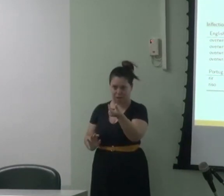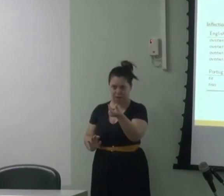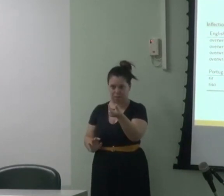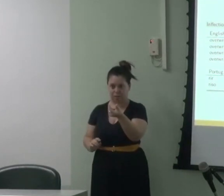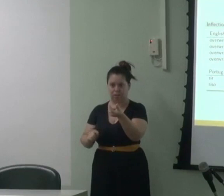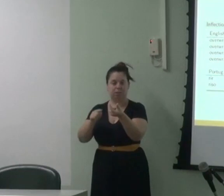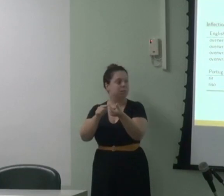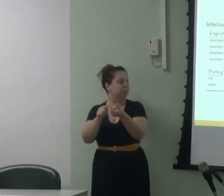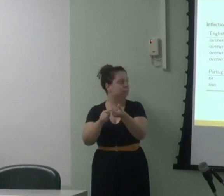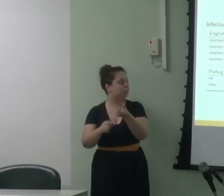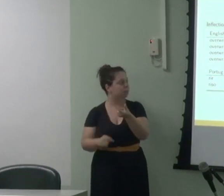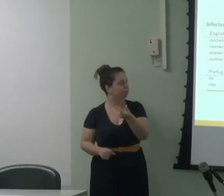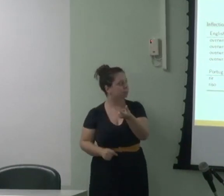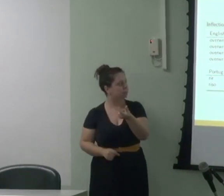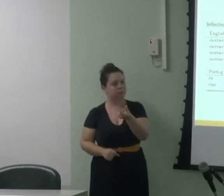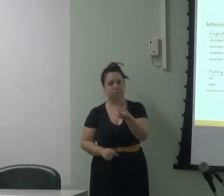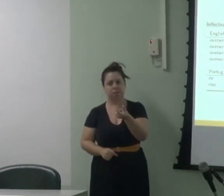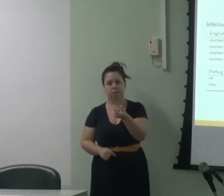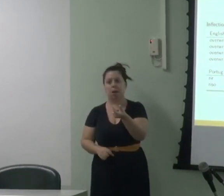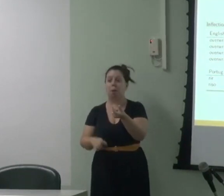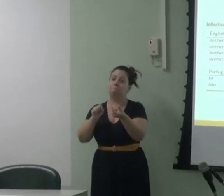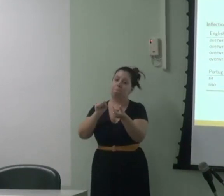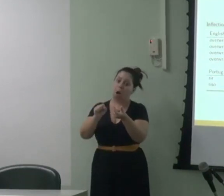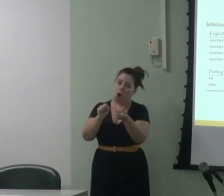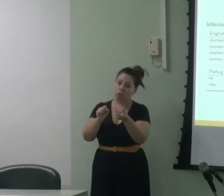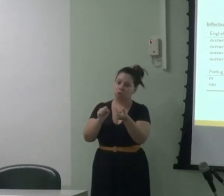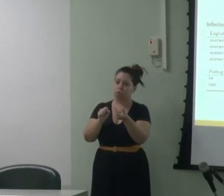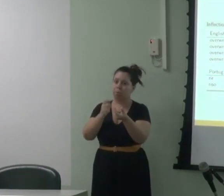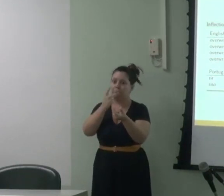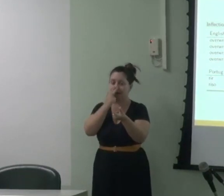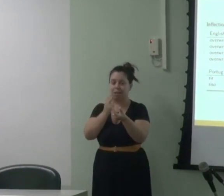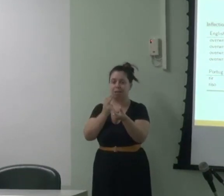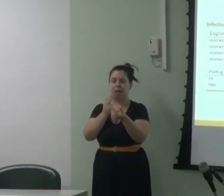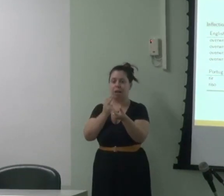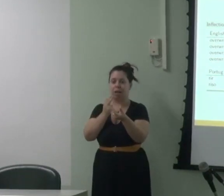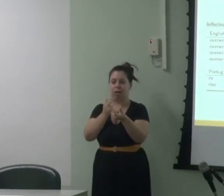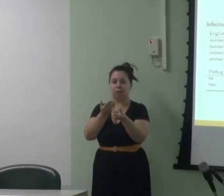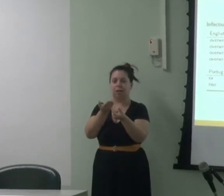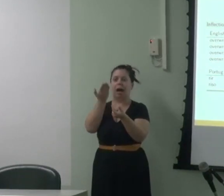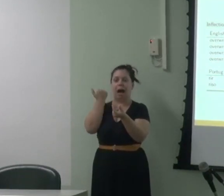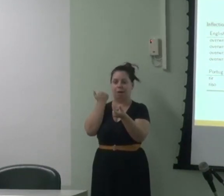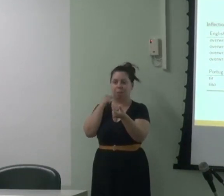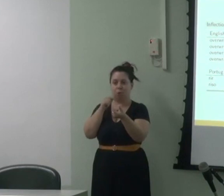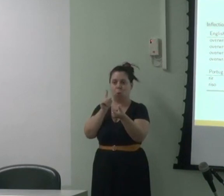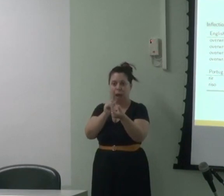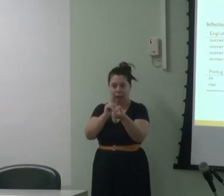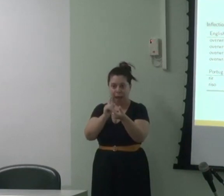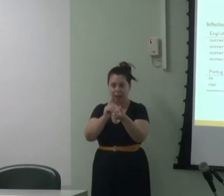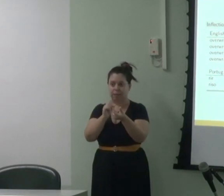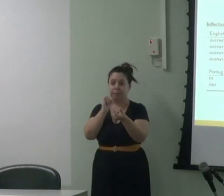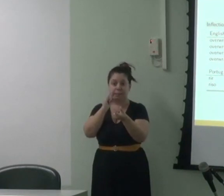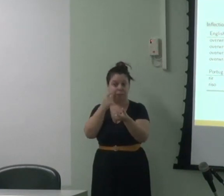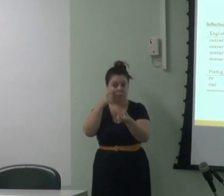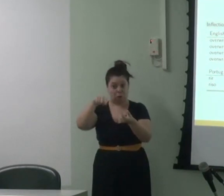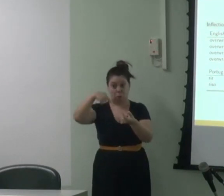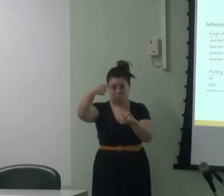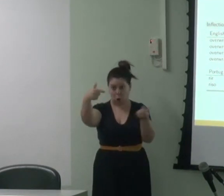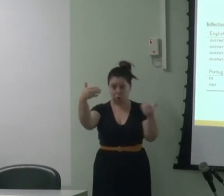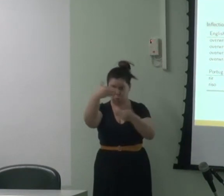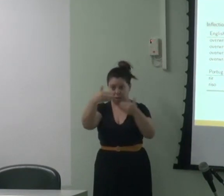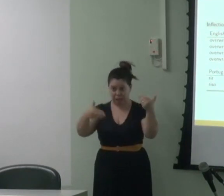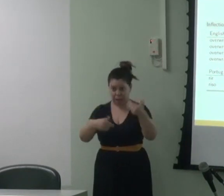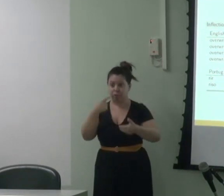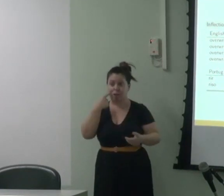string override, which can look like just the remaining string, but it's not the case. If you check the next lines, you can